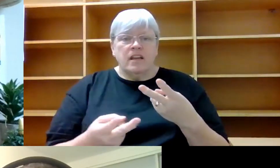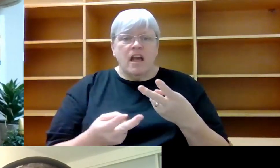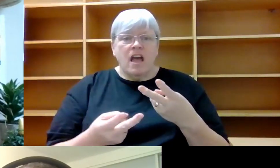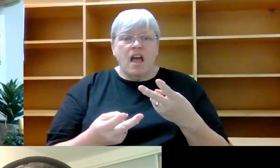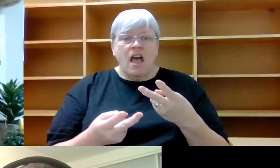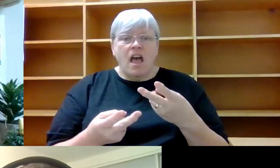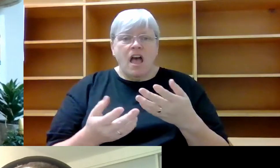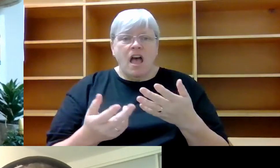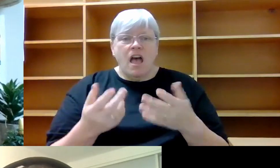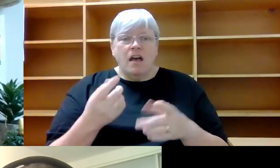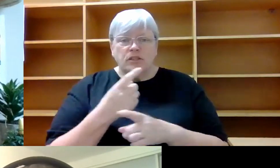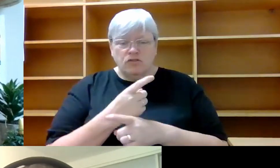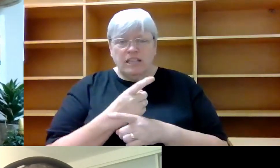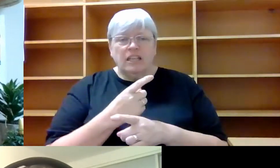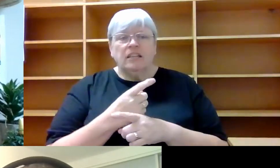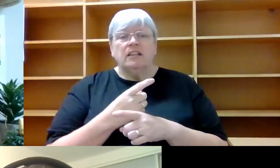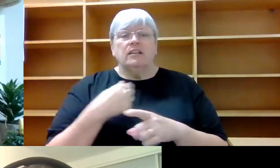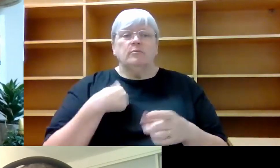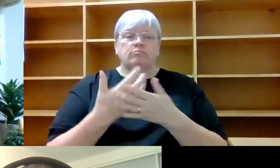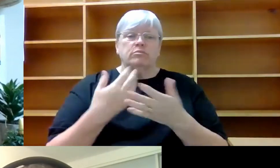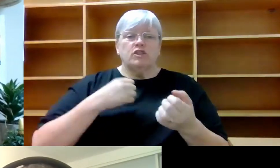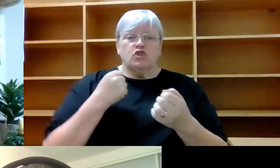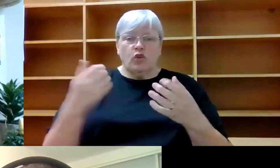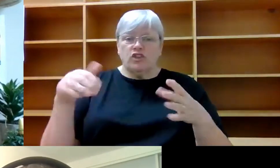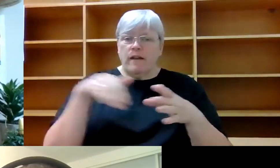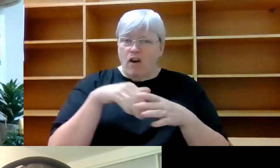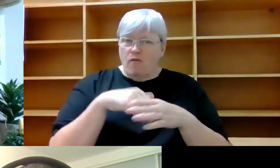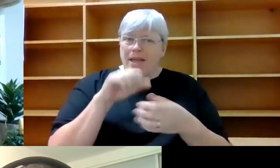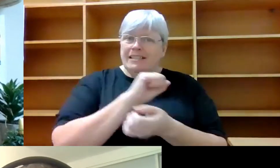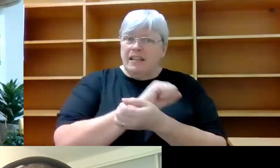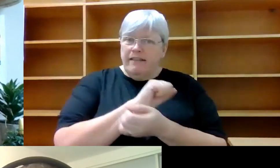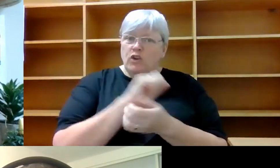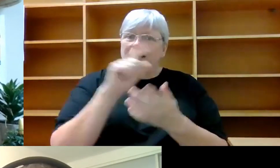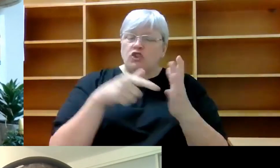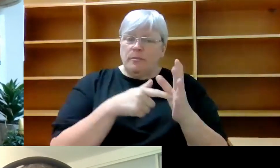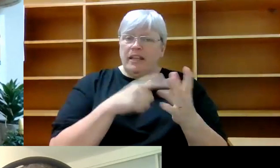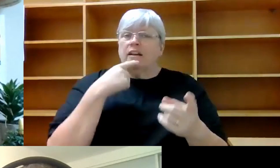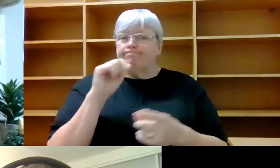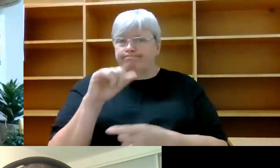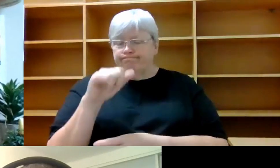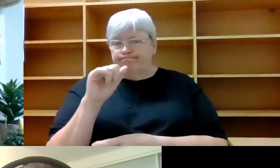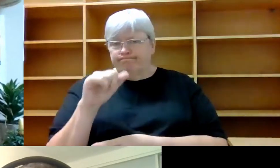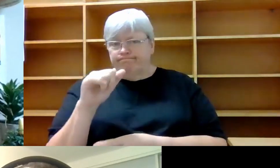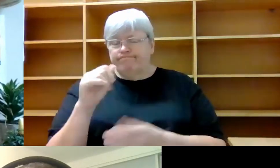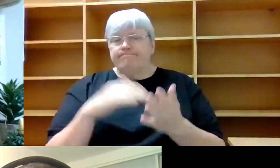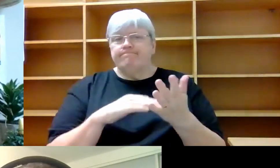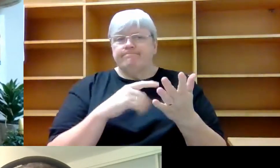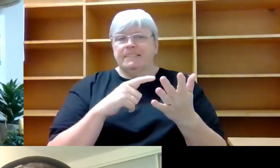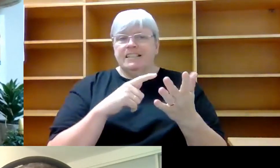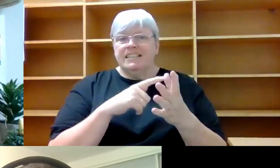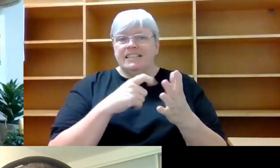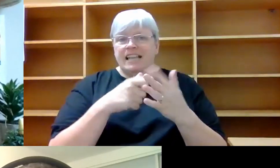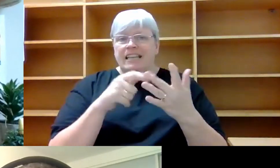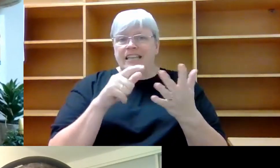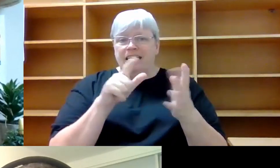slavery in Jamaica, hence her surname. And I know you, Alex, this is this is me speaking, not Nicola,